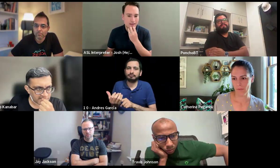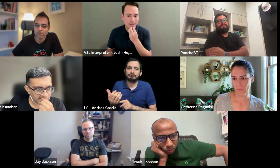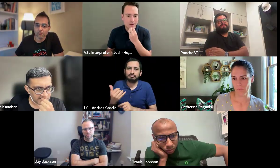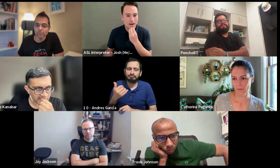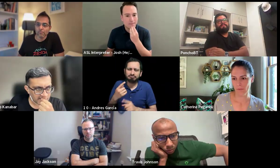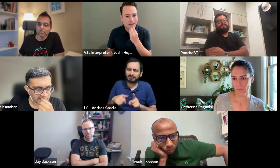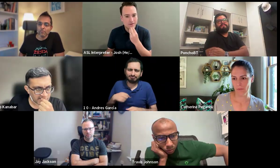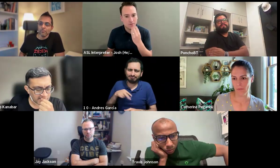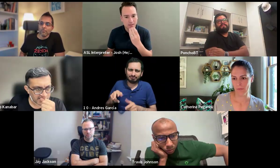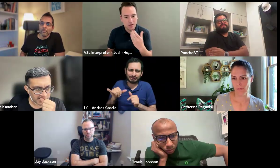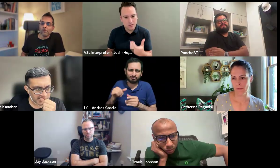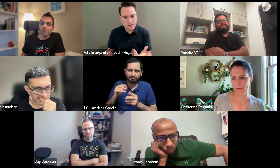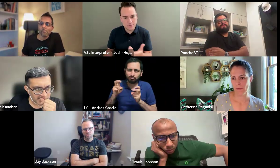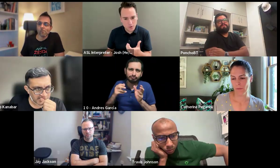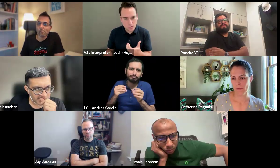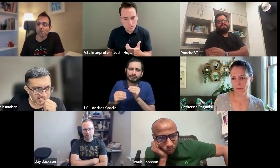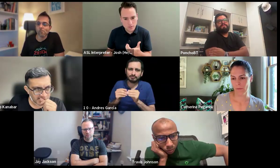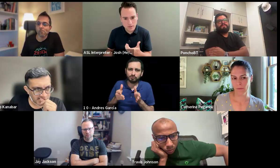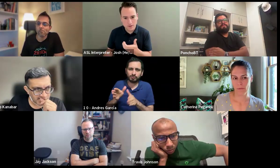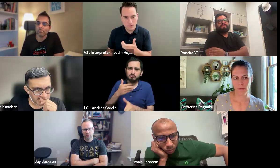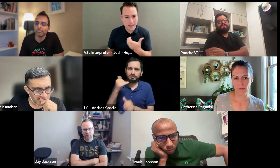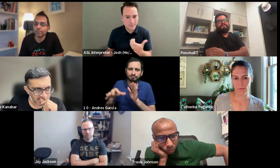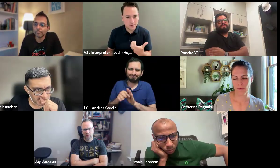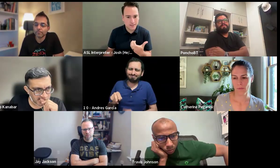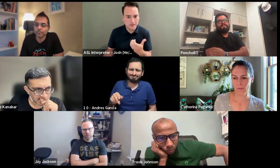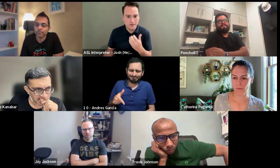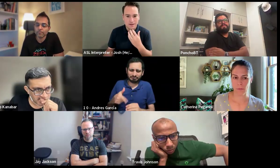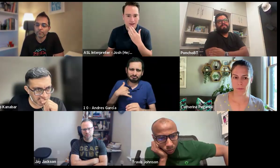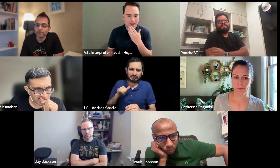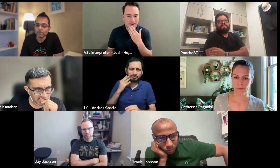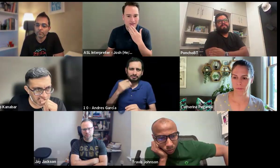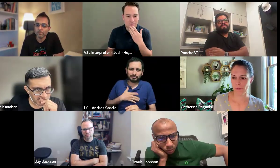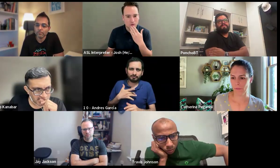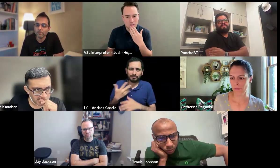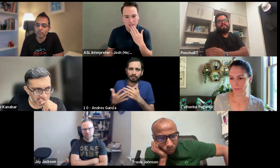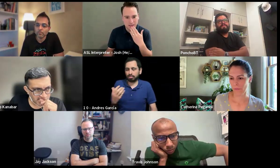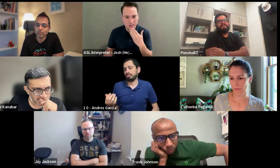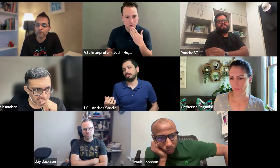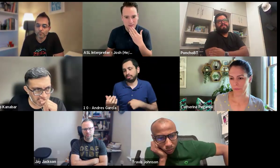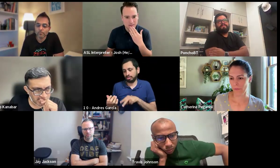And they recommended for me to use the phone for captioning. And unfortunately, it just was